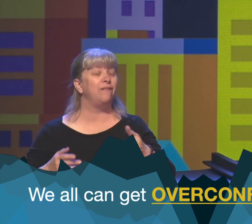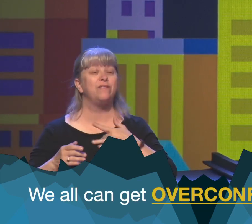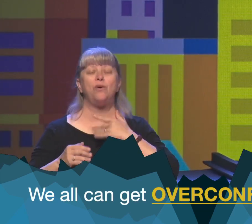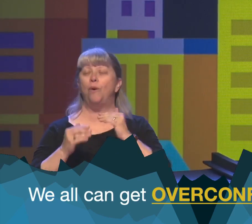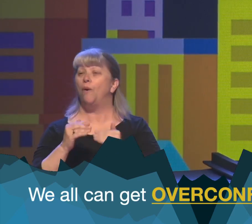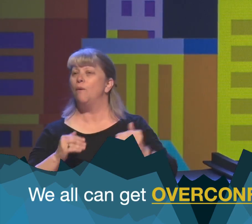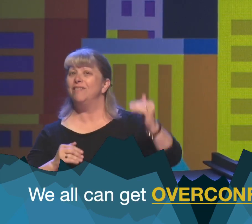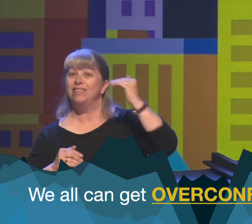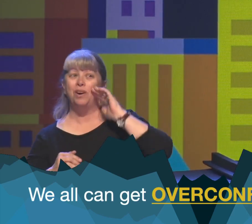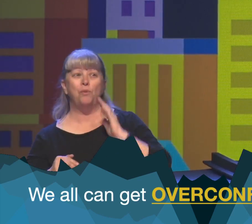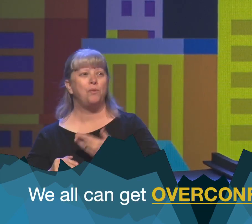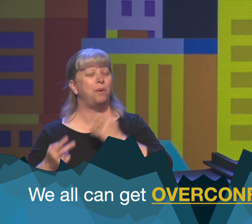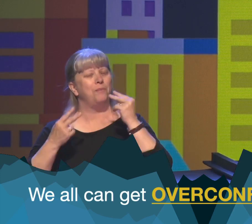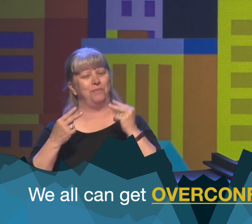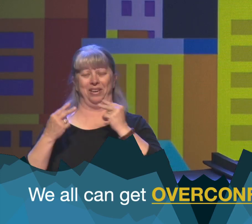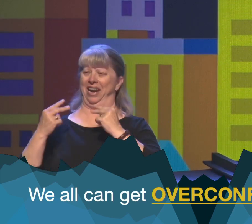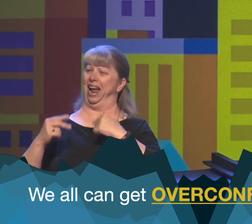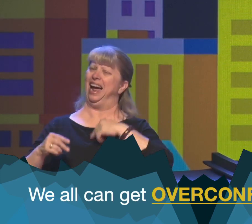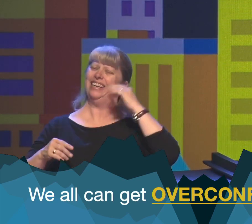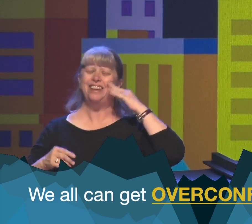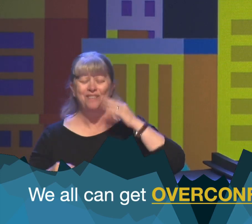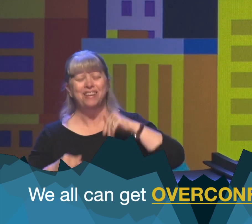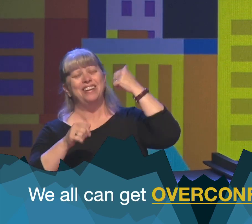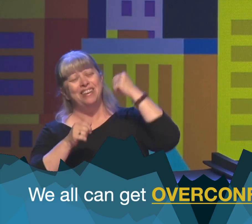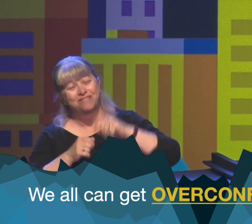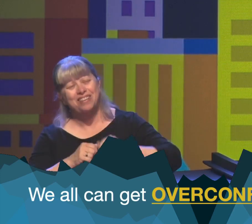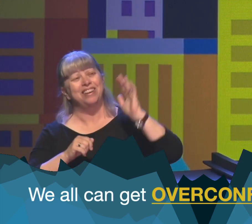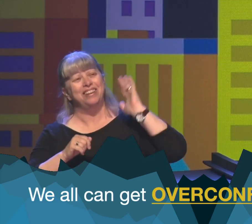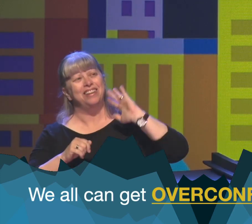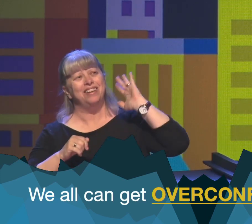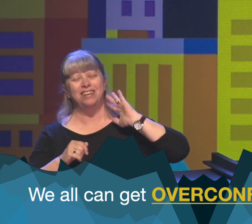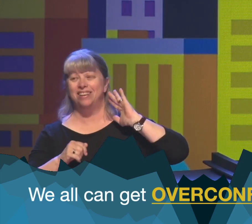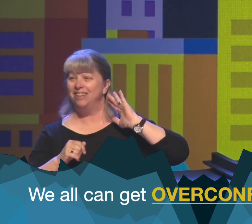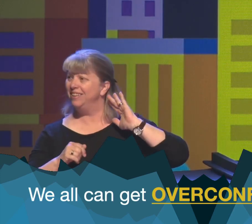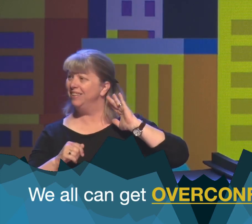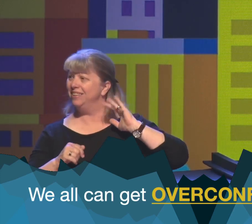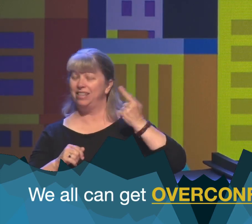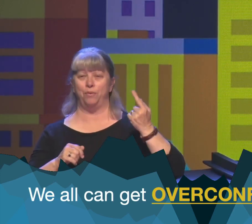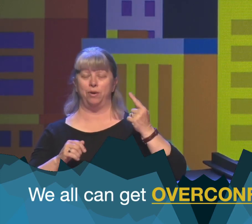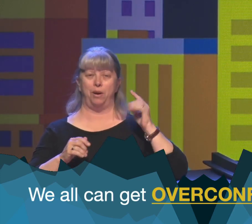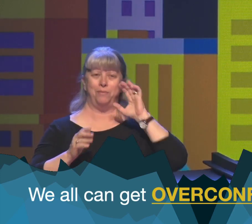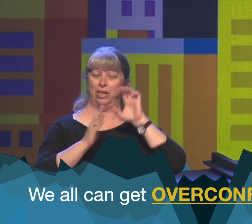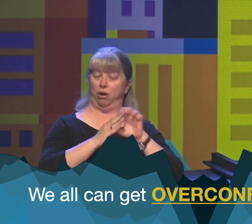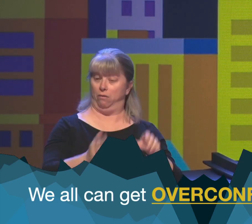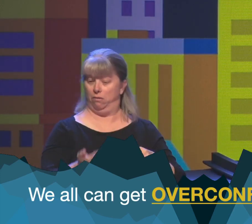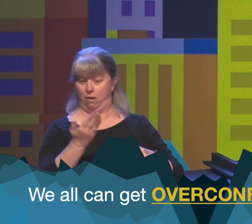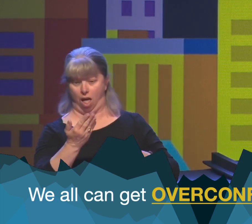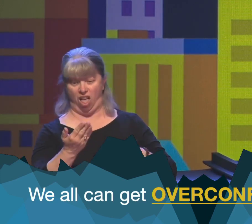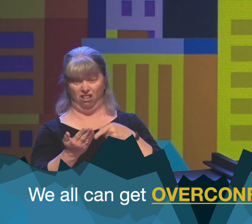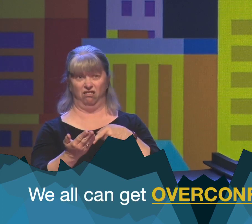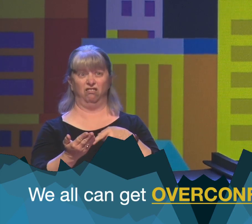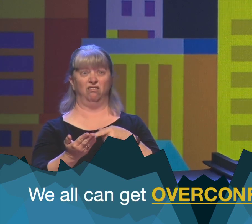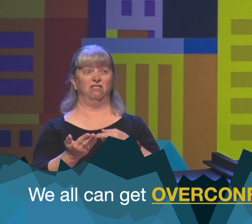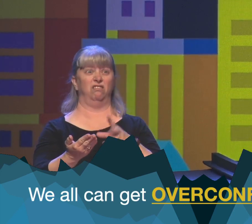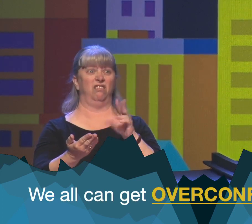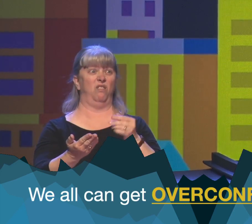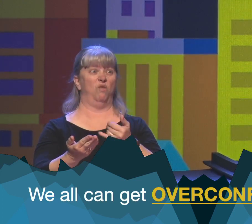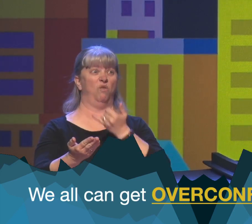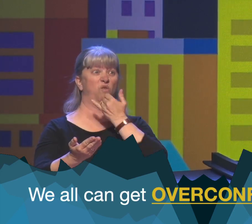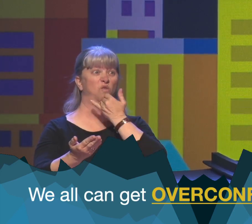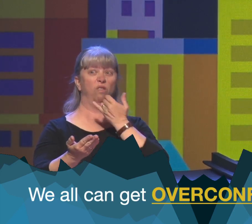overconfident in your memory? You're like, I know, I remember that. And then like they bring like a picture evidence and you're like, oh no, I guess not,